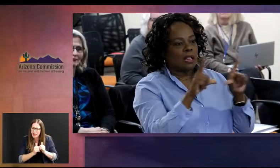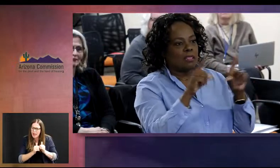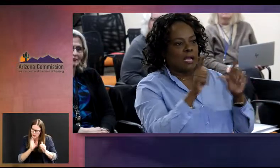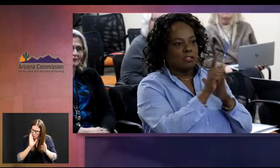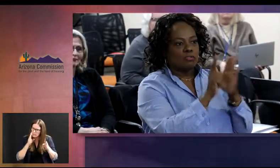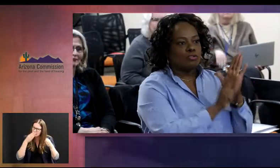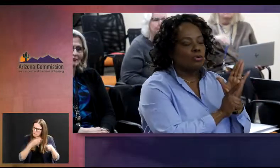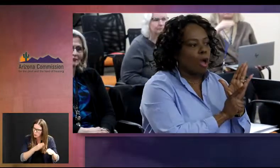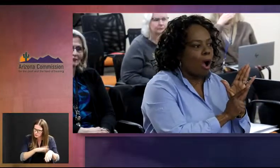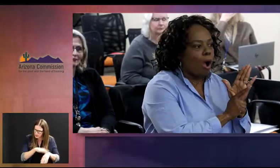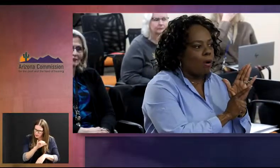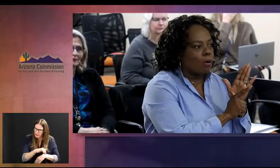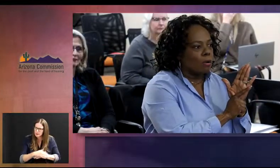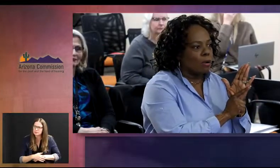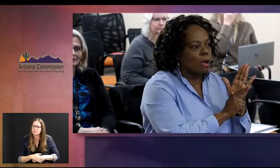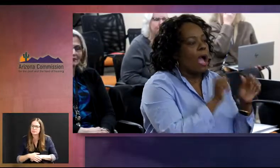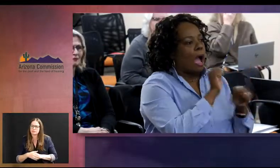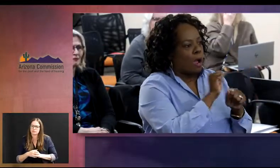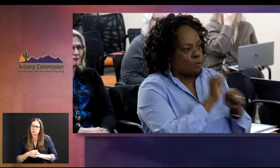And following the